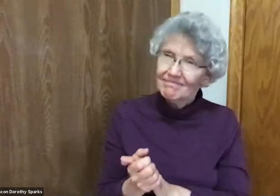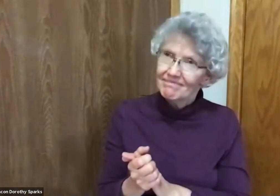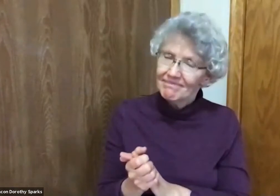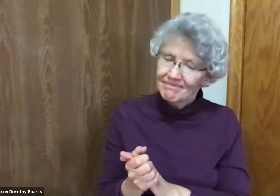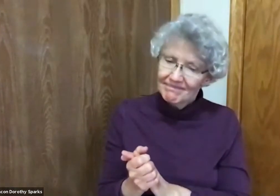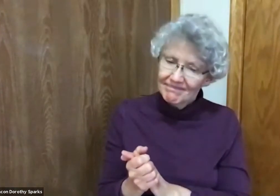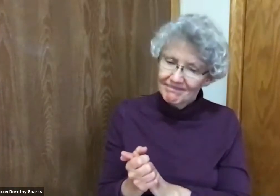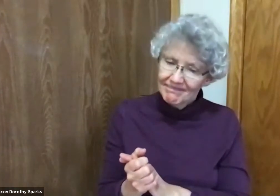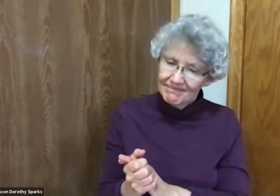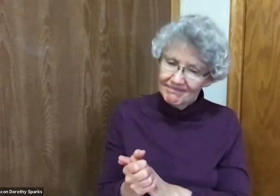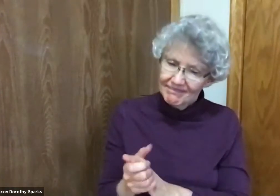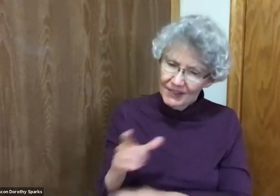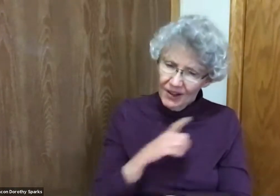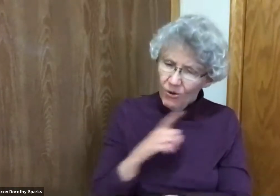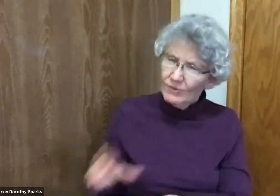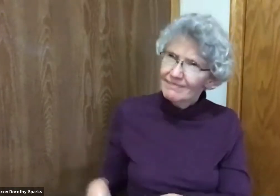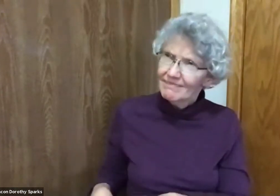An offering prayer.